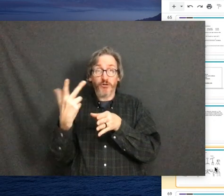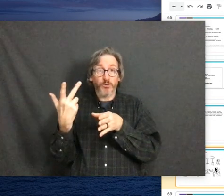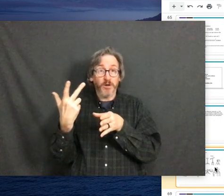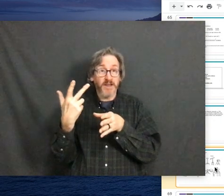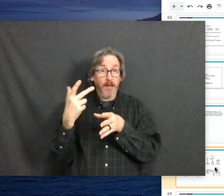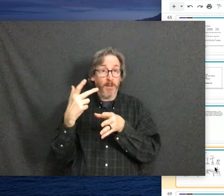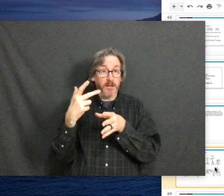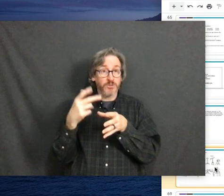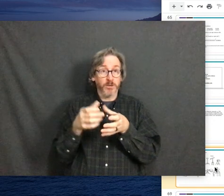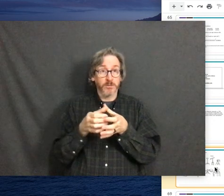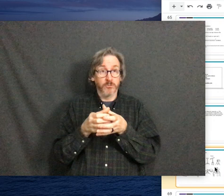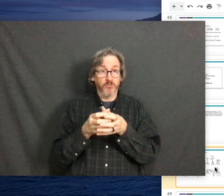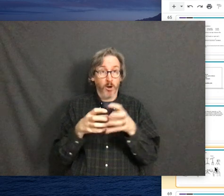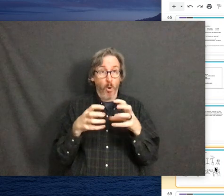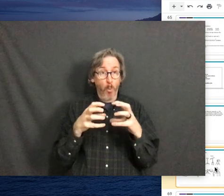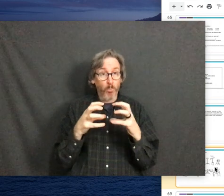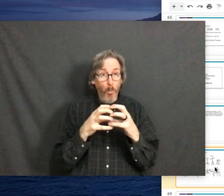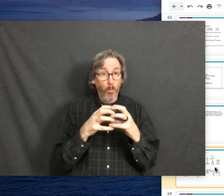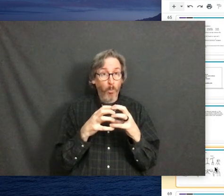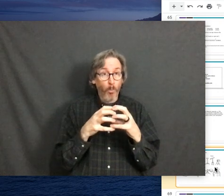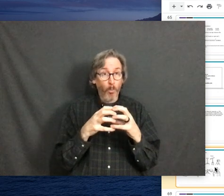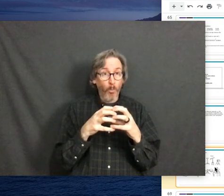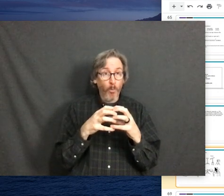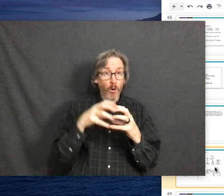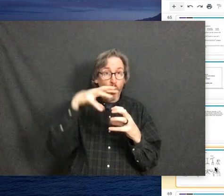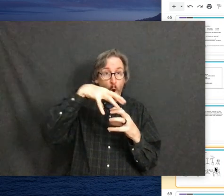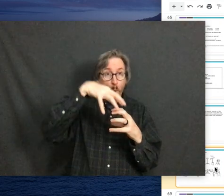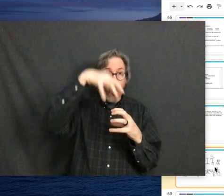The third one, the nail polish one.